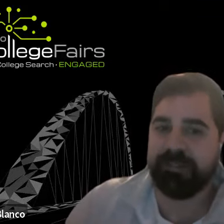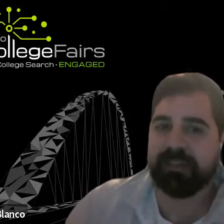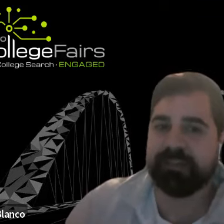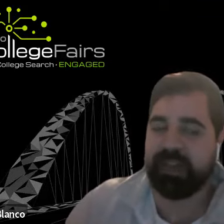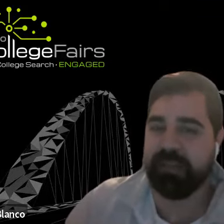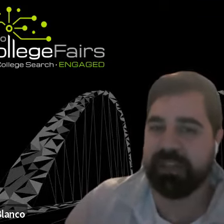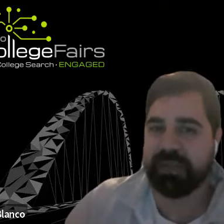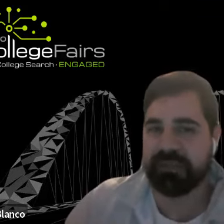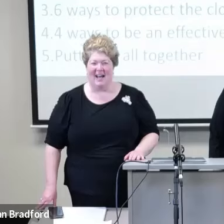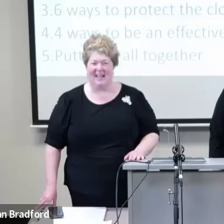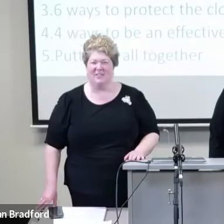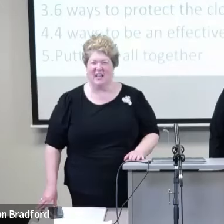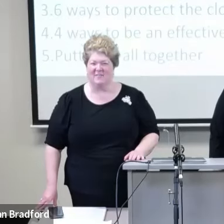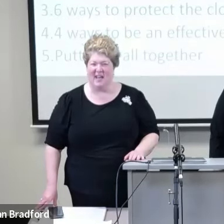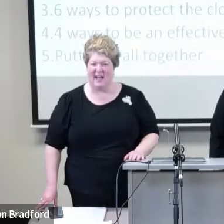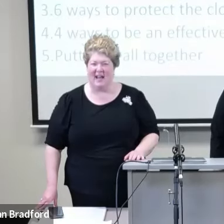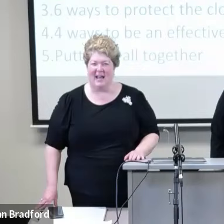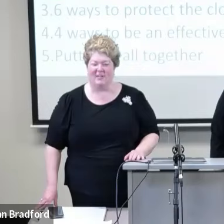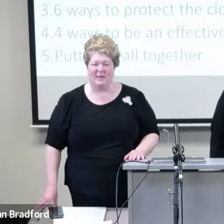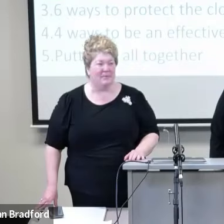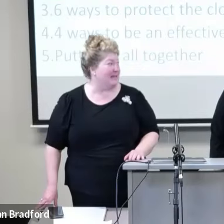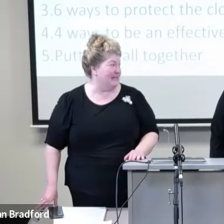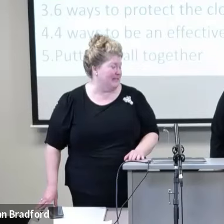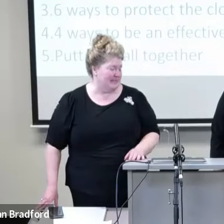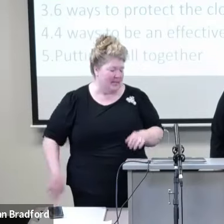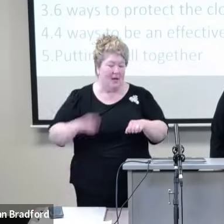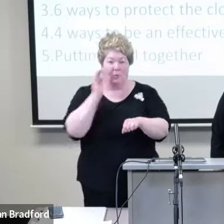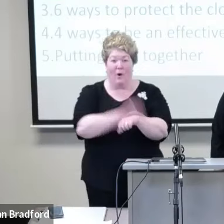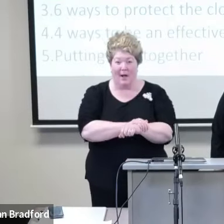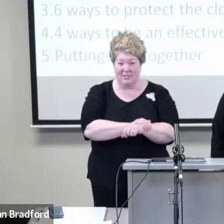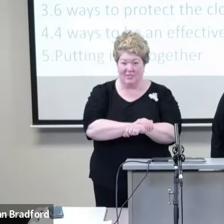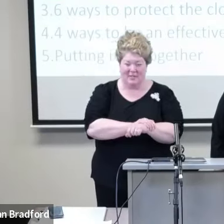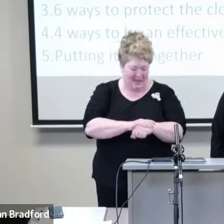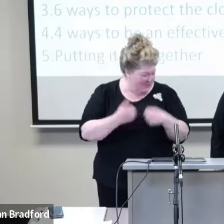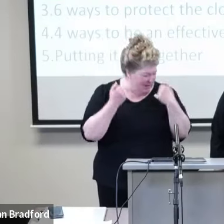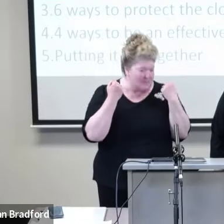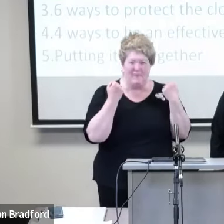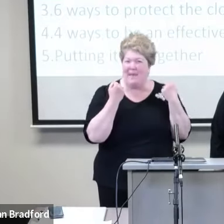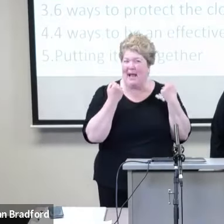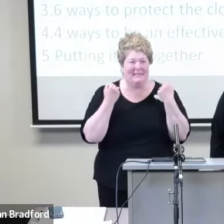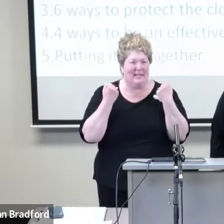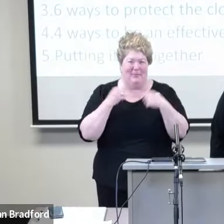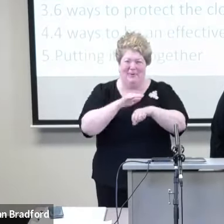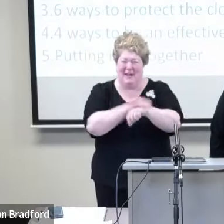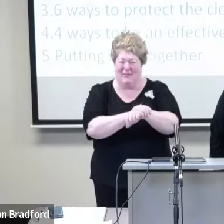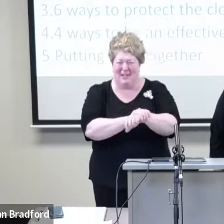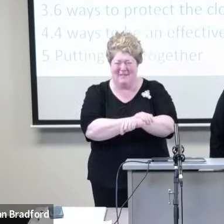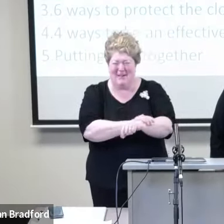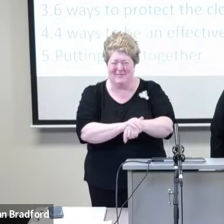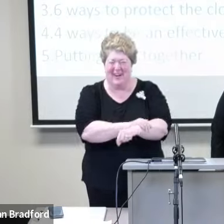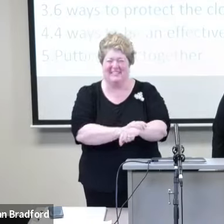effective time management i love that i have a couple of ideas watch because i'm a bad example